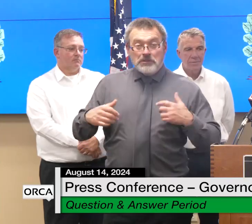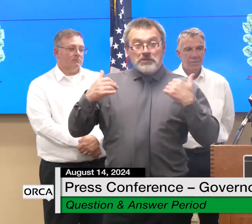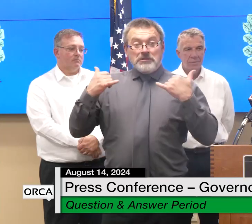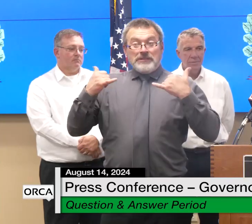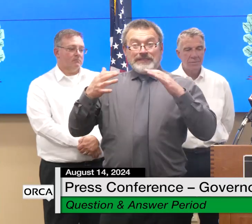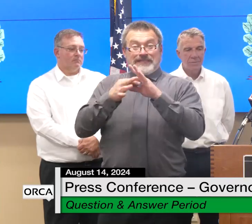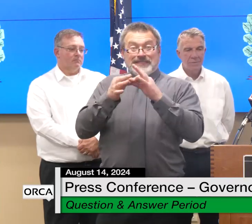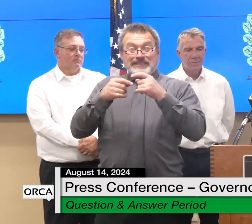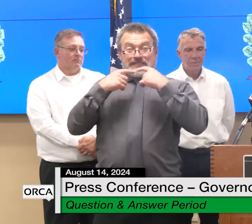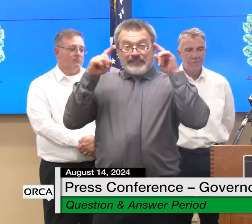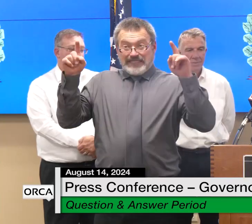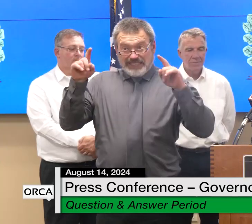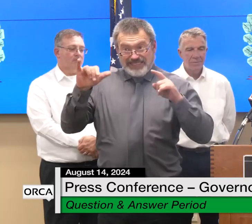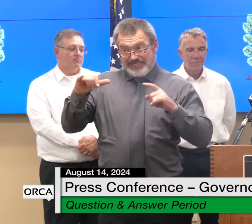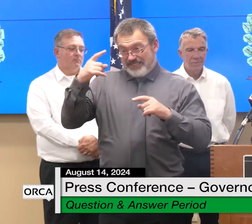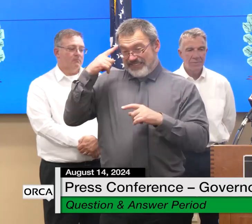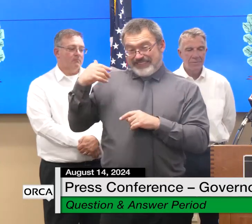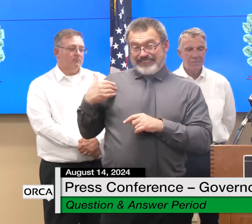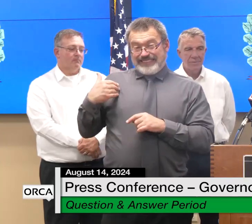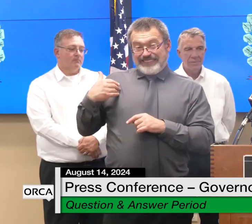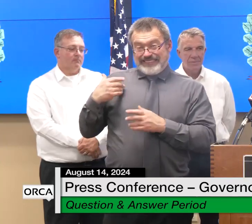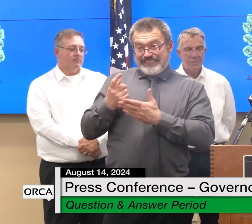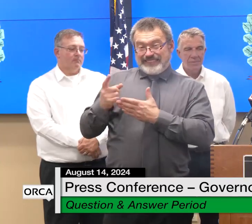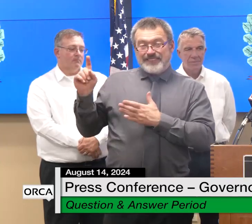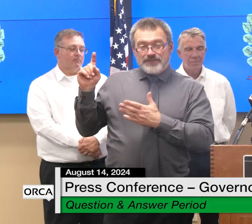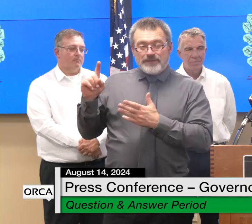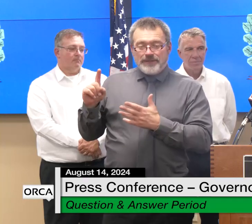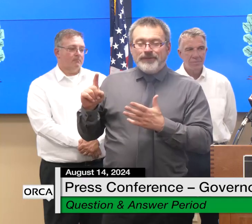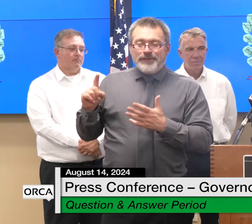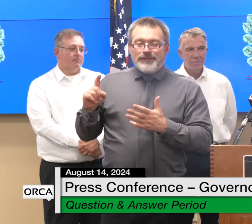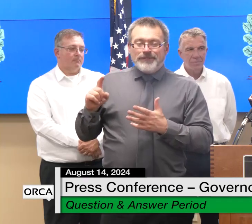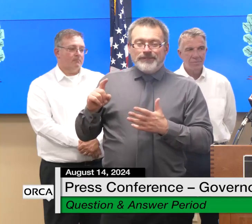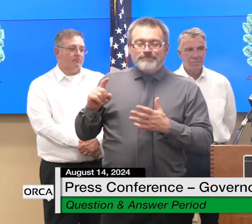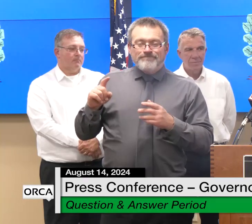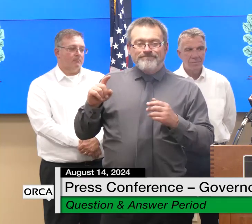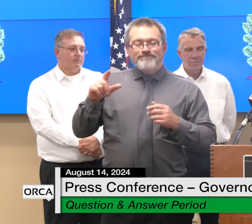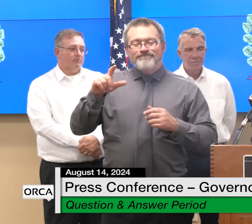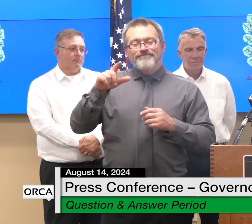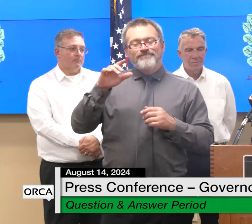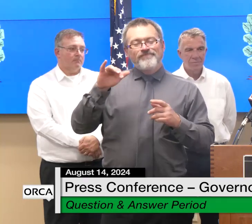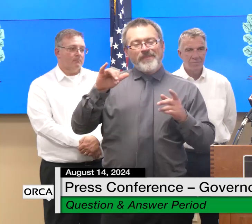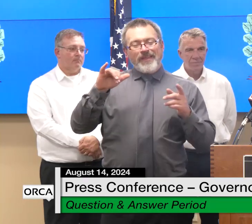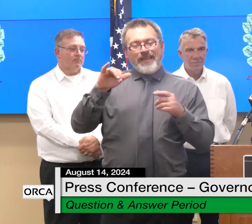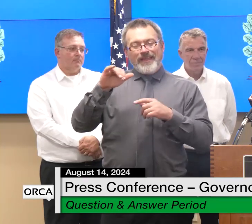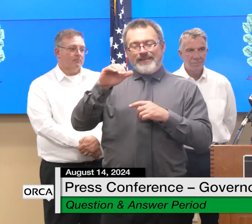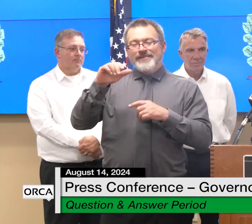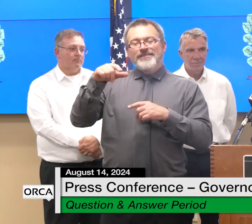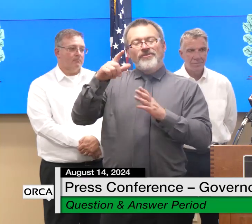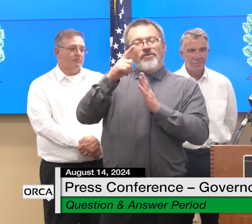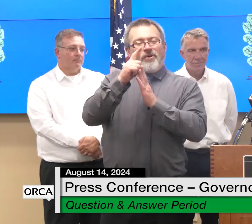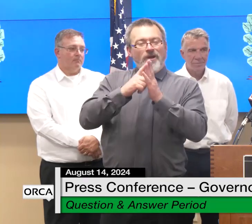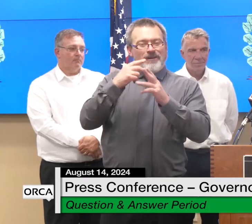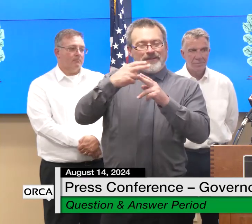is, by the Stafford Act, kind of locked into. I think it's a challenge of the structure.